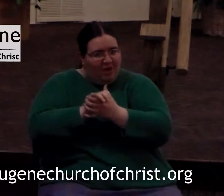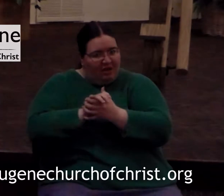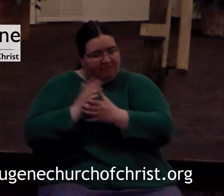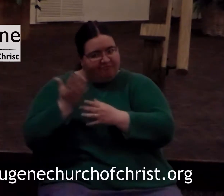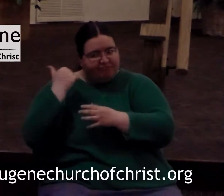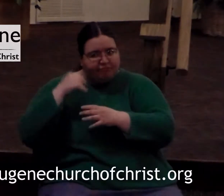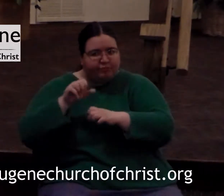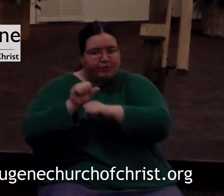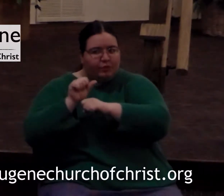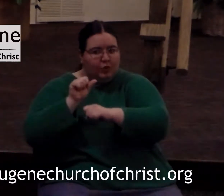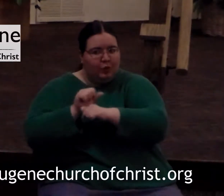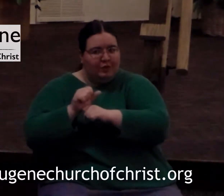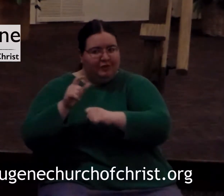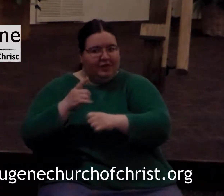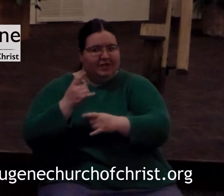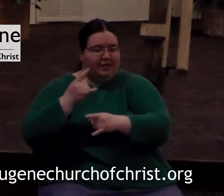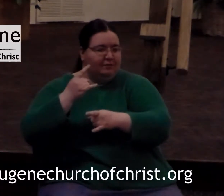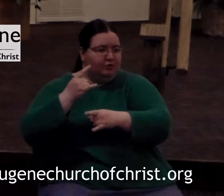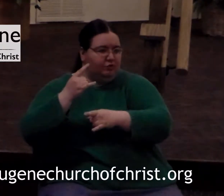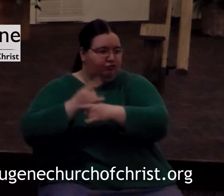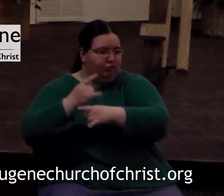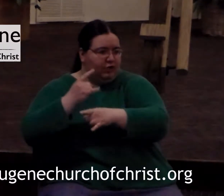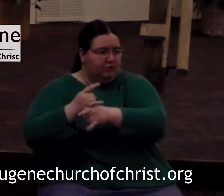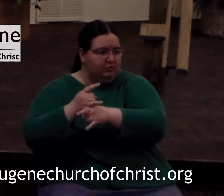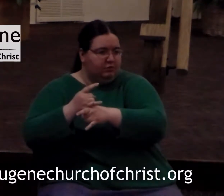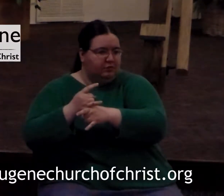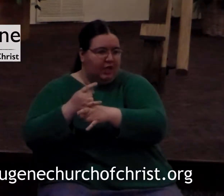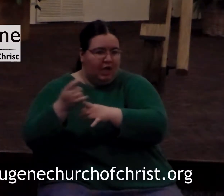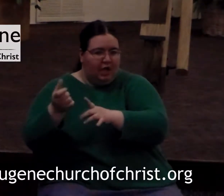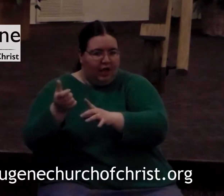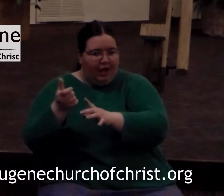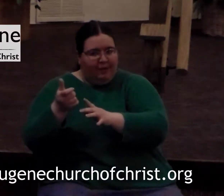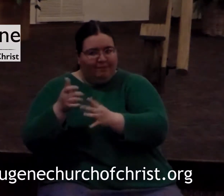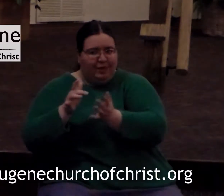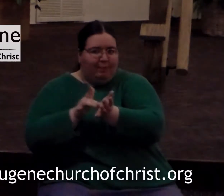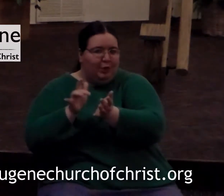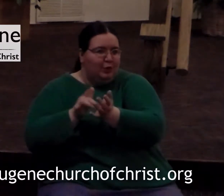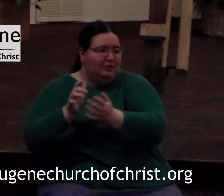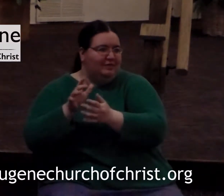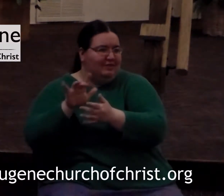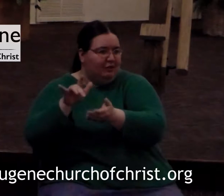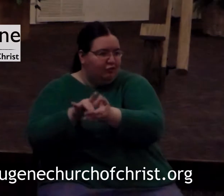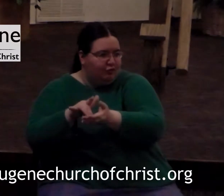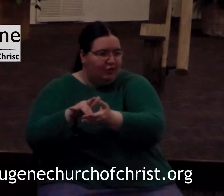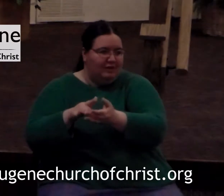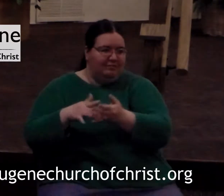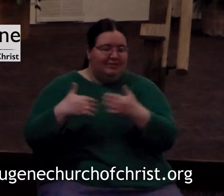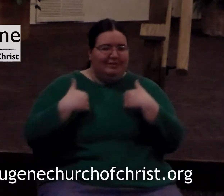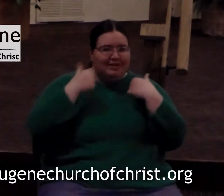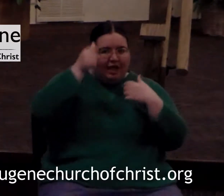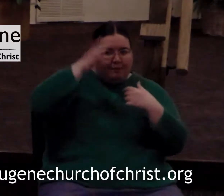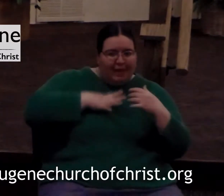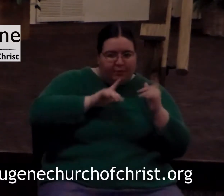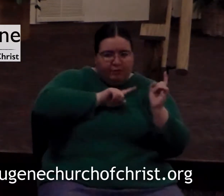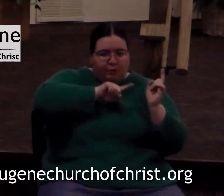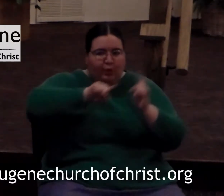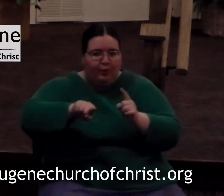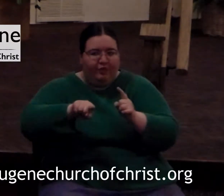residential place, and they would stay for several weeks. And they would go through therapy and try to get at the root of the problem that started their substance abuse. And I remember